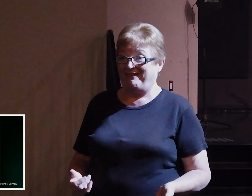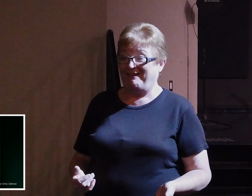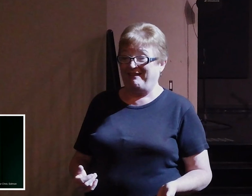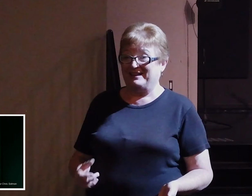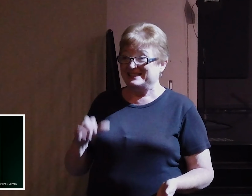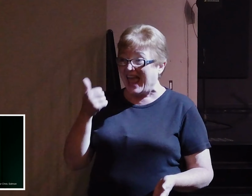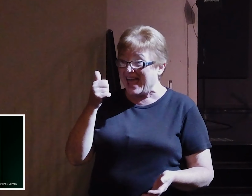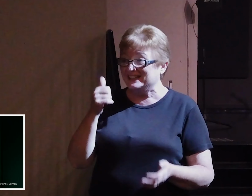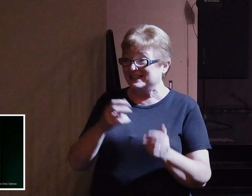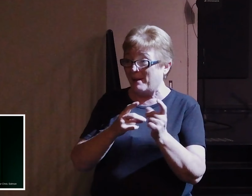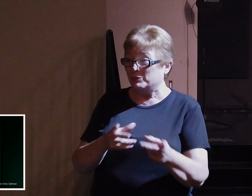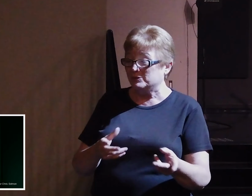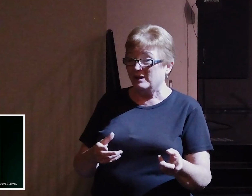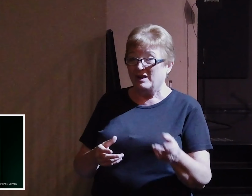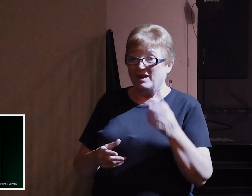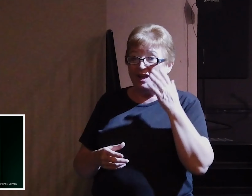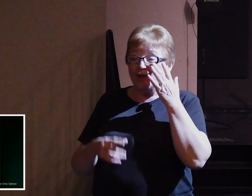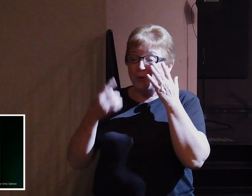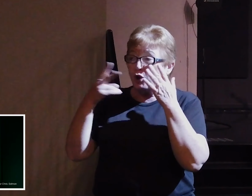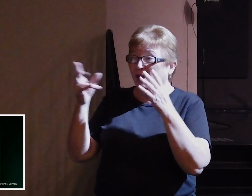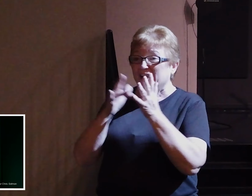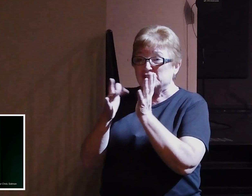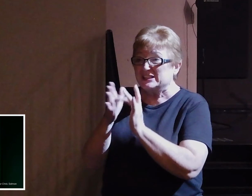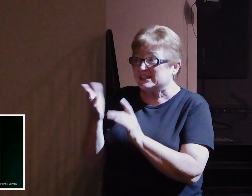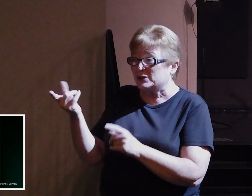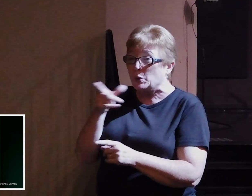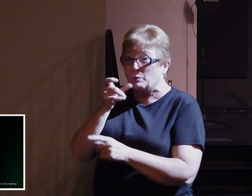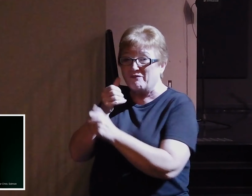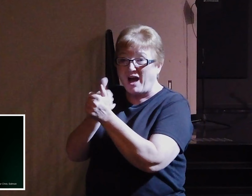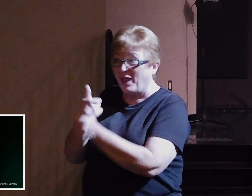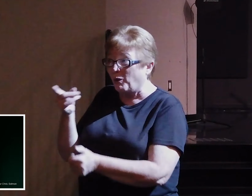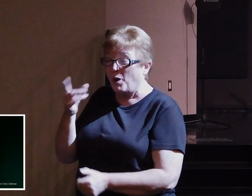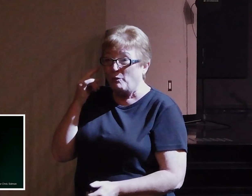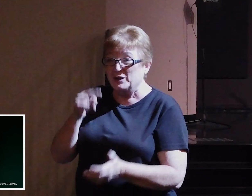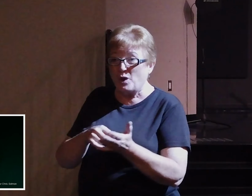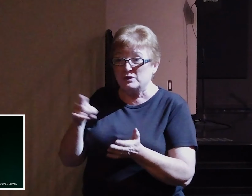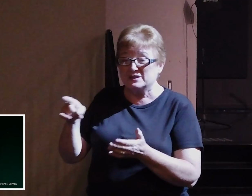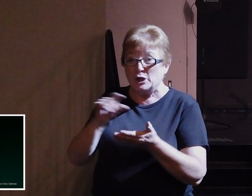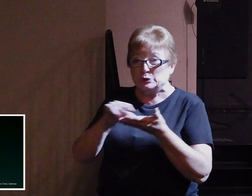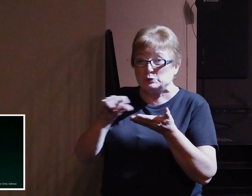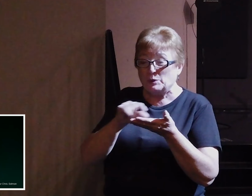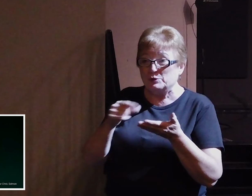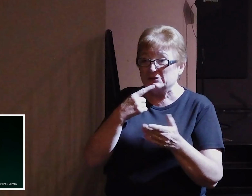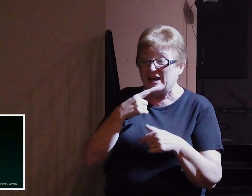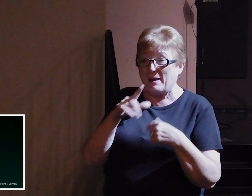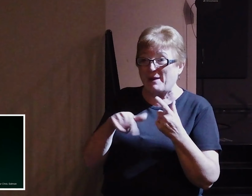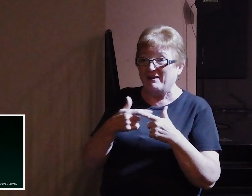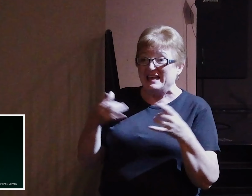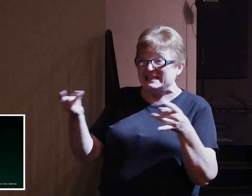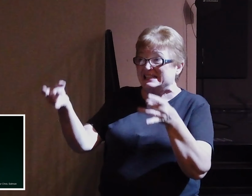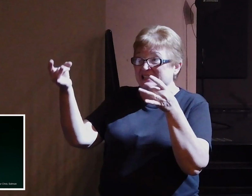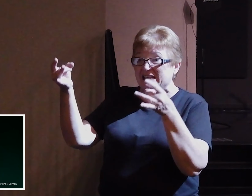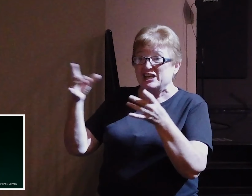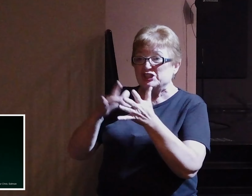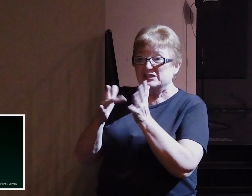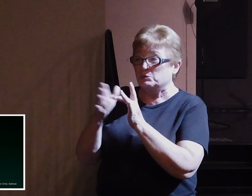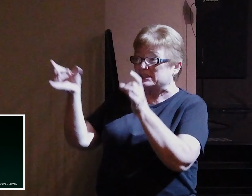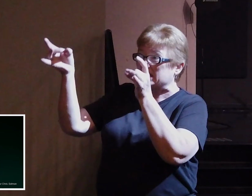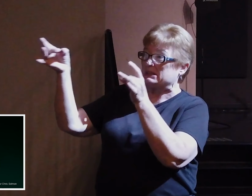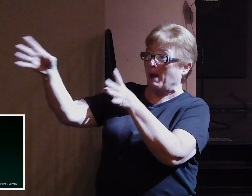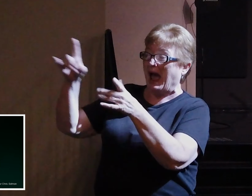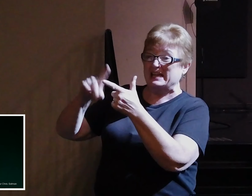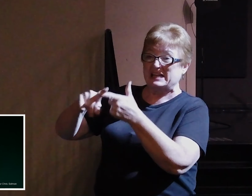example, the one we follow, and we look at him and we see that scripture describes him as despised and rejected by men.